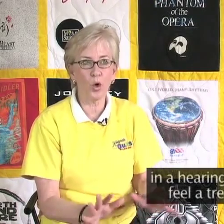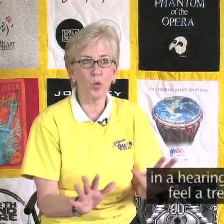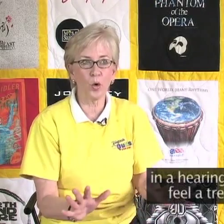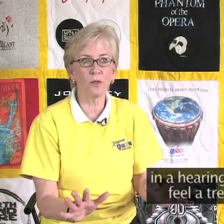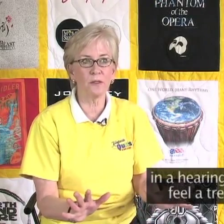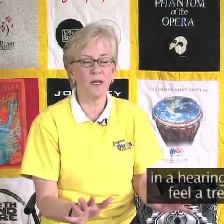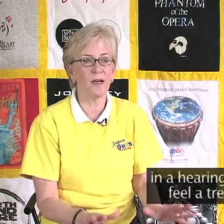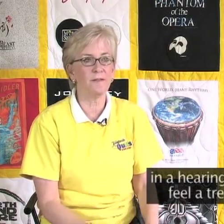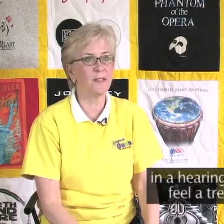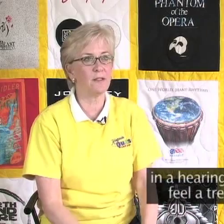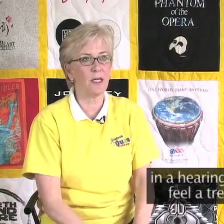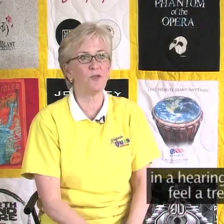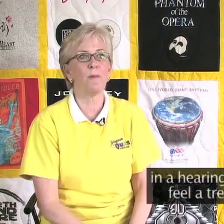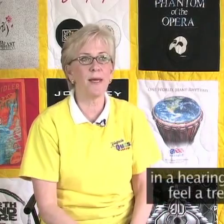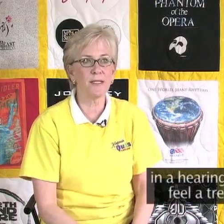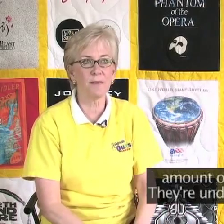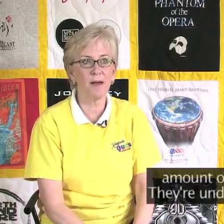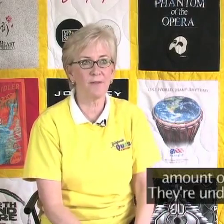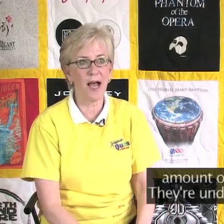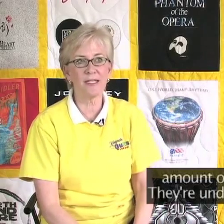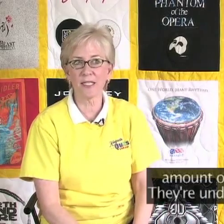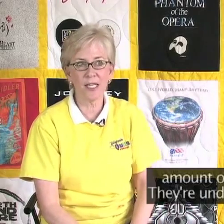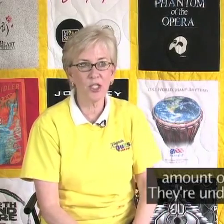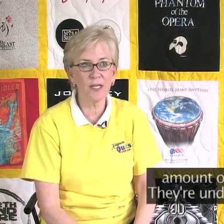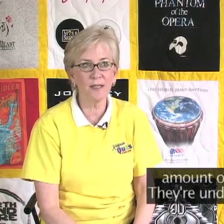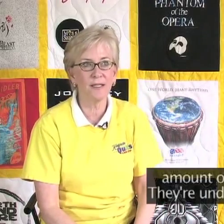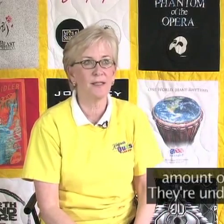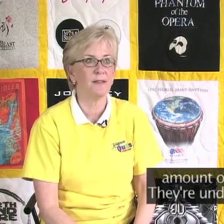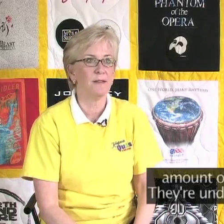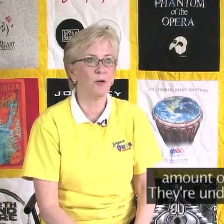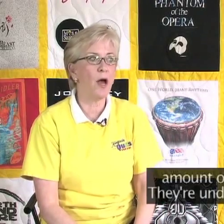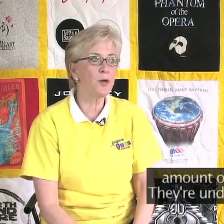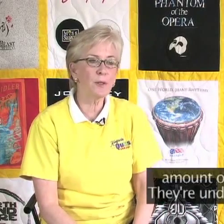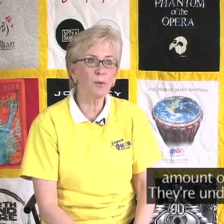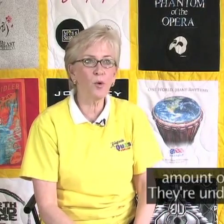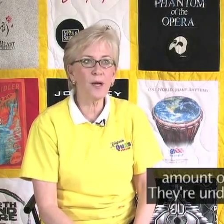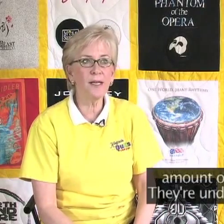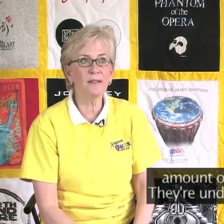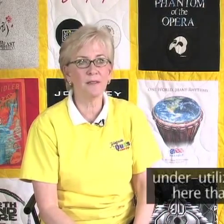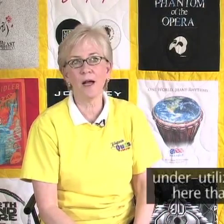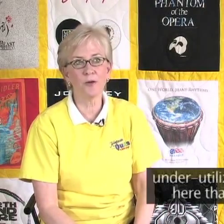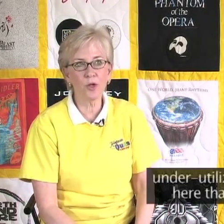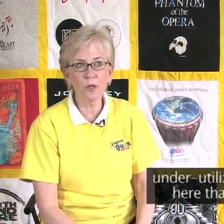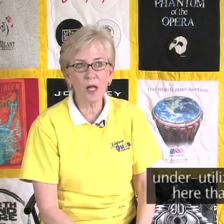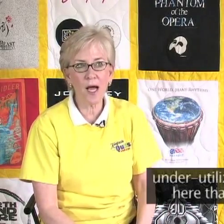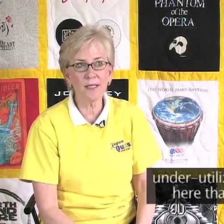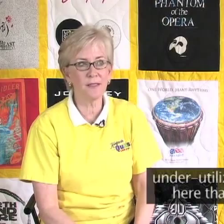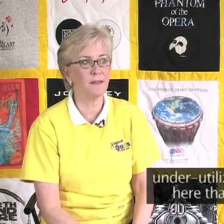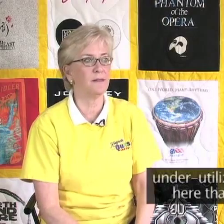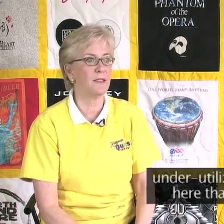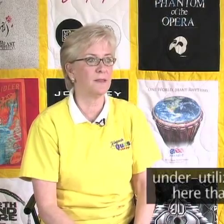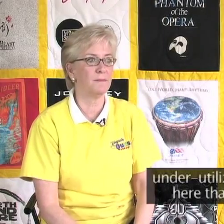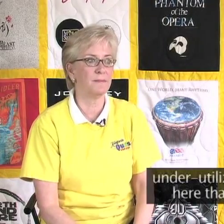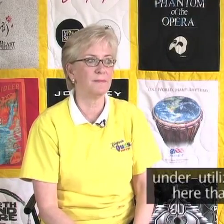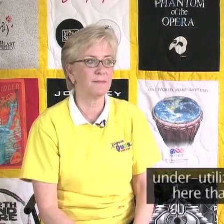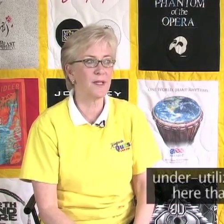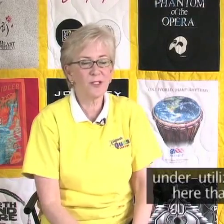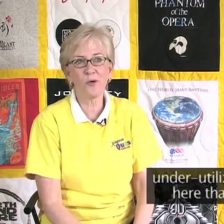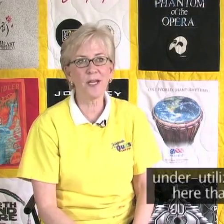work world feel a tremendous amount of isolation. They're underemployed, underutilized, and so